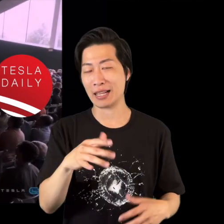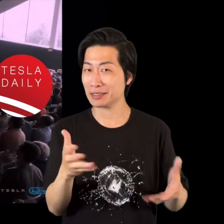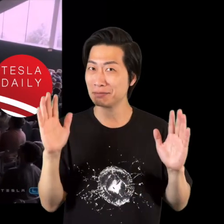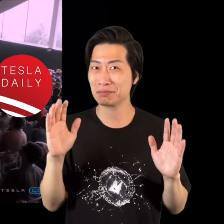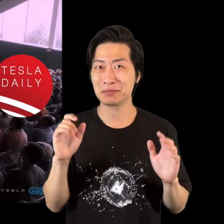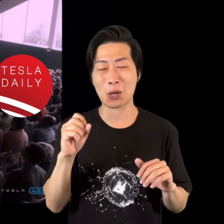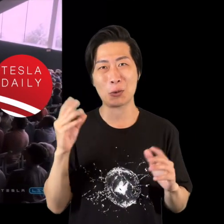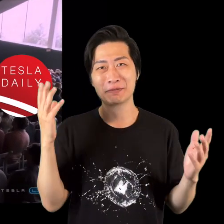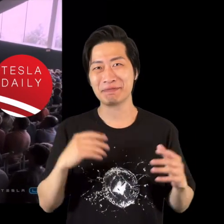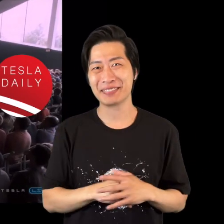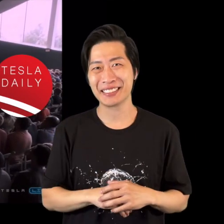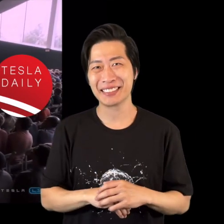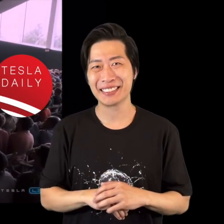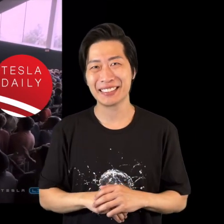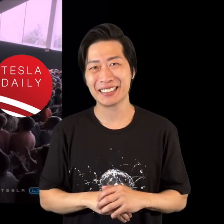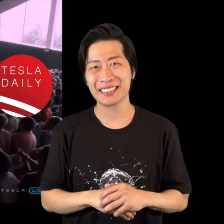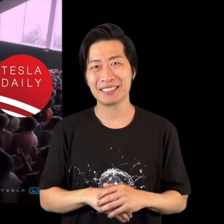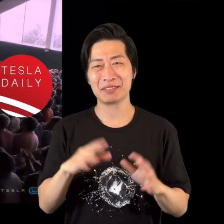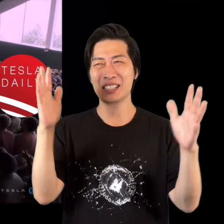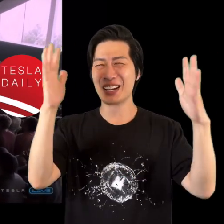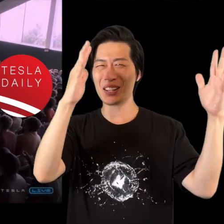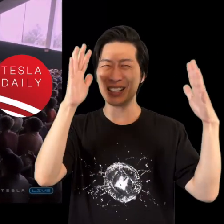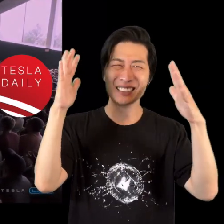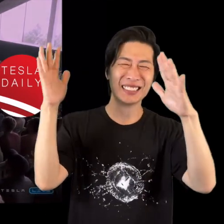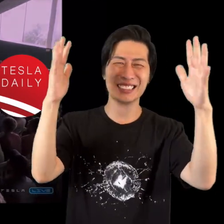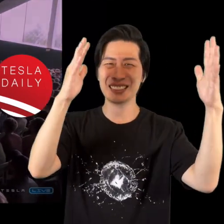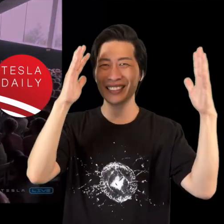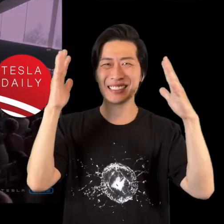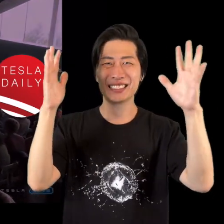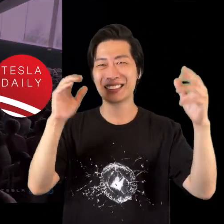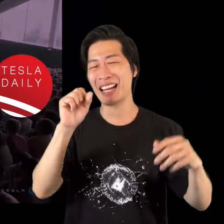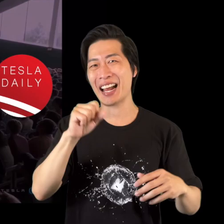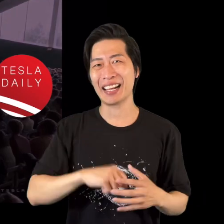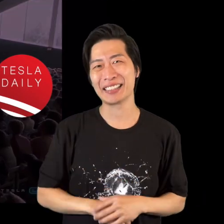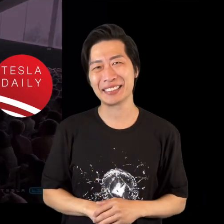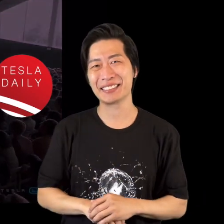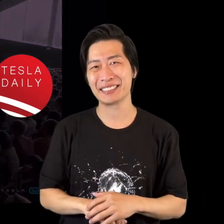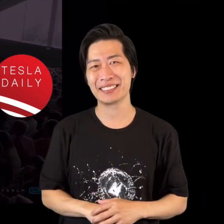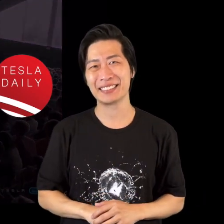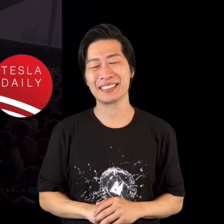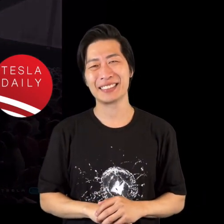yeah, that's it. So yeah.